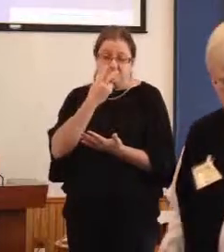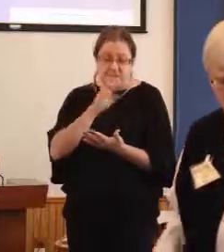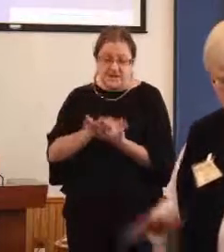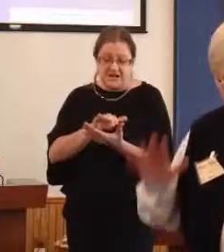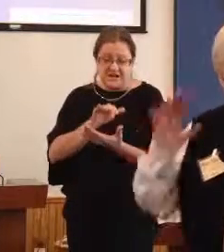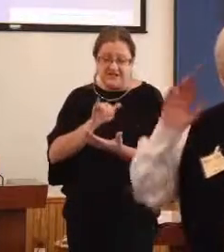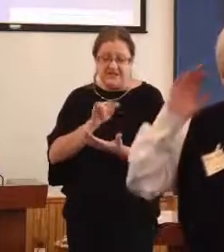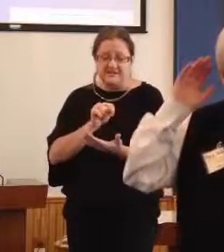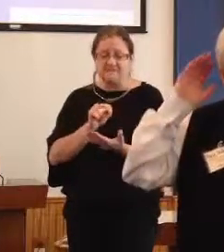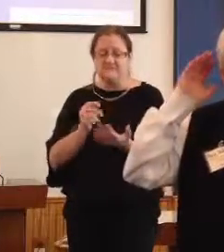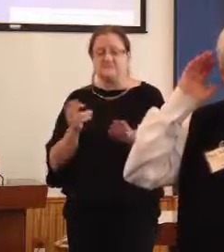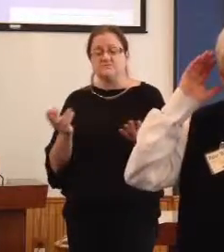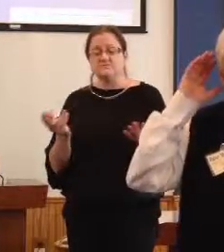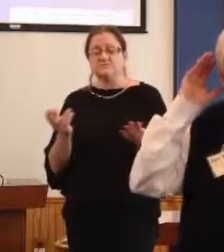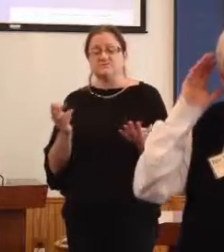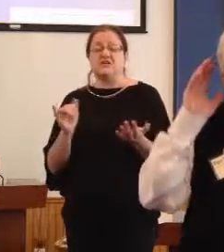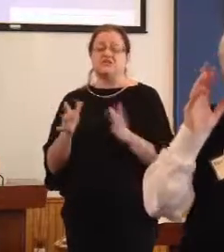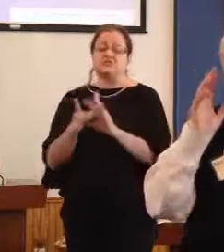story, but